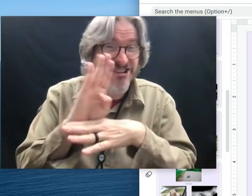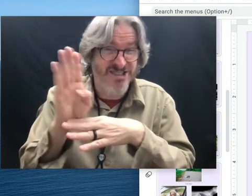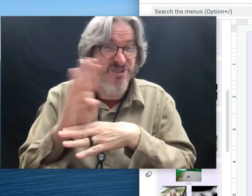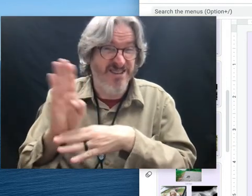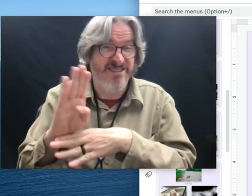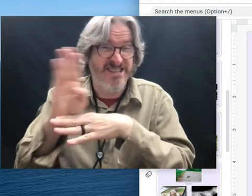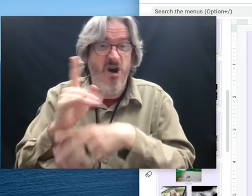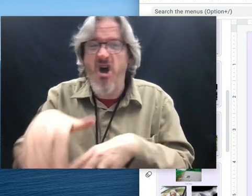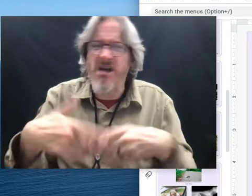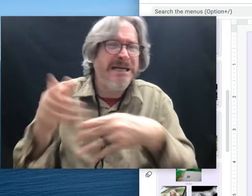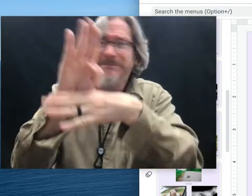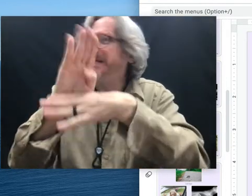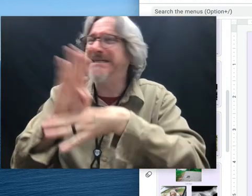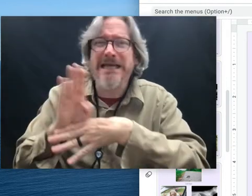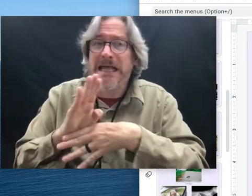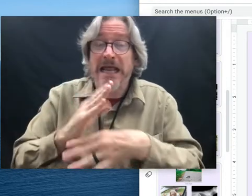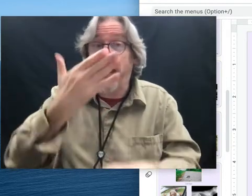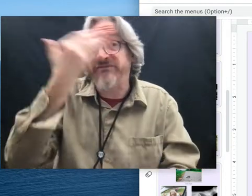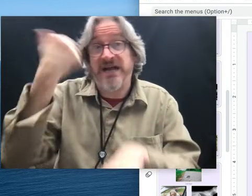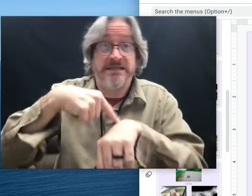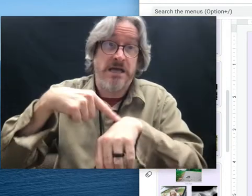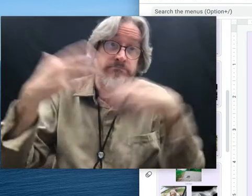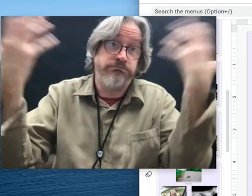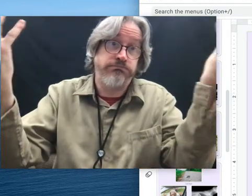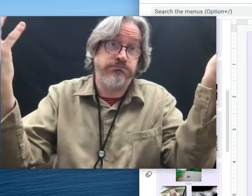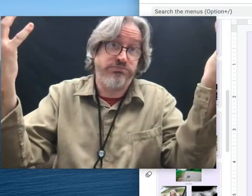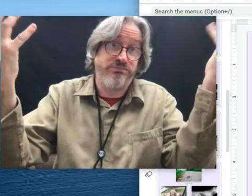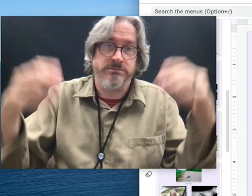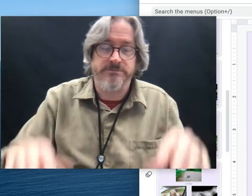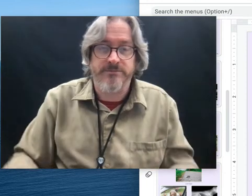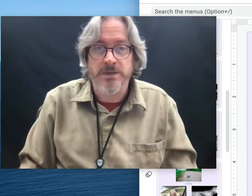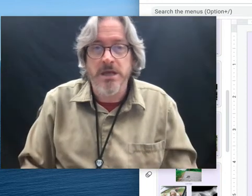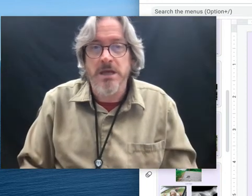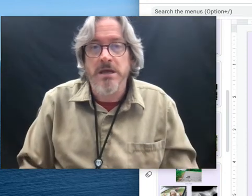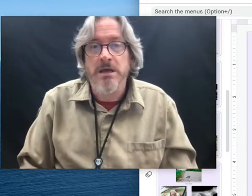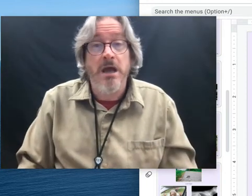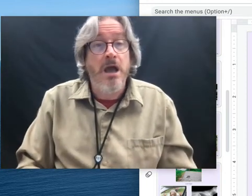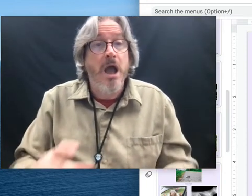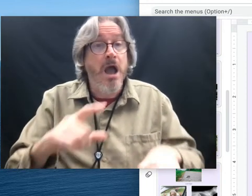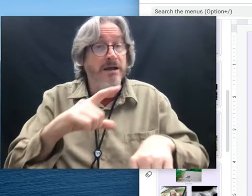Busy also. Is it busy? Forgot the time.